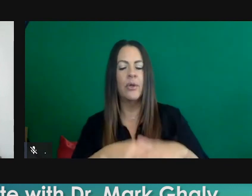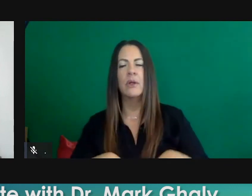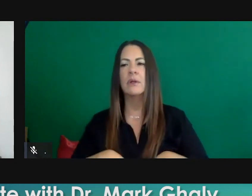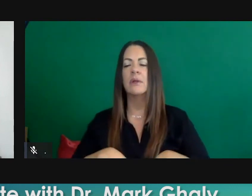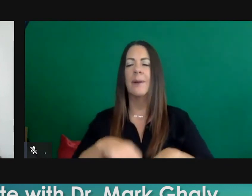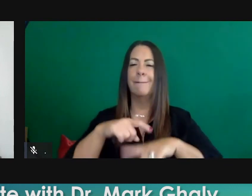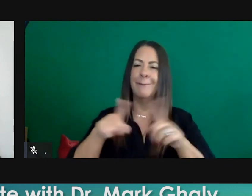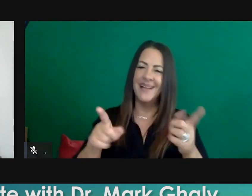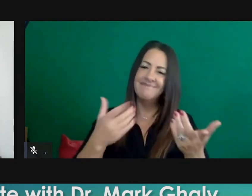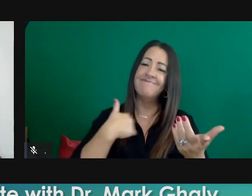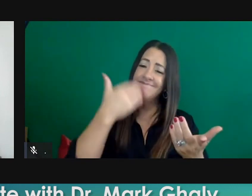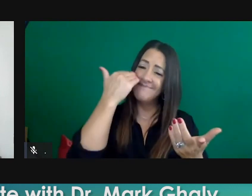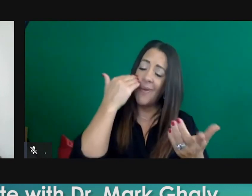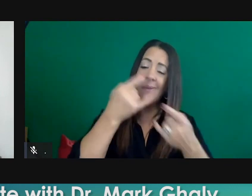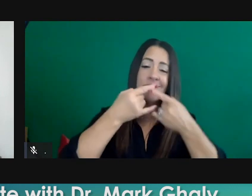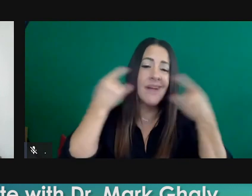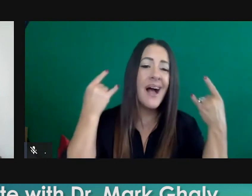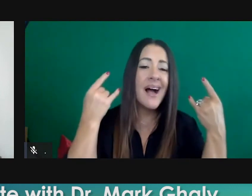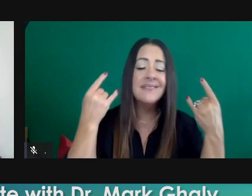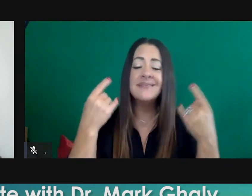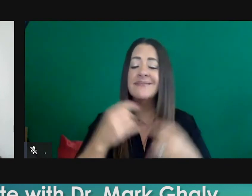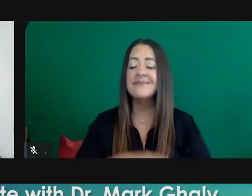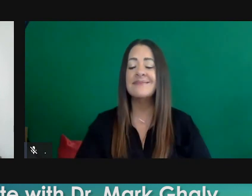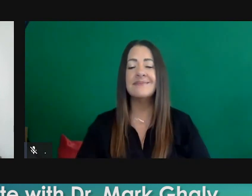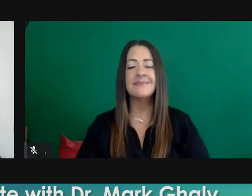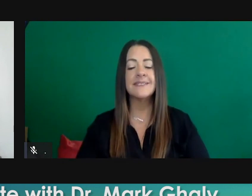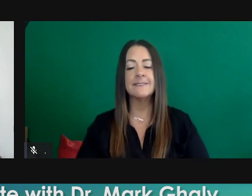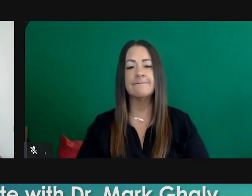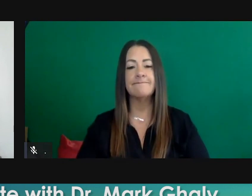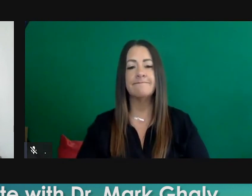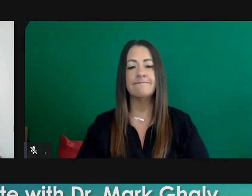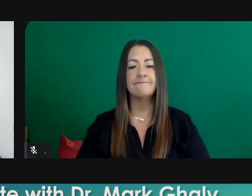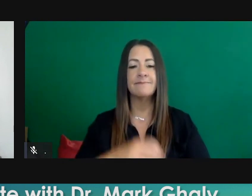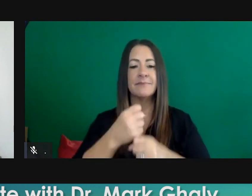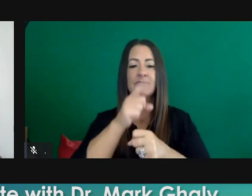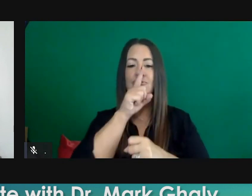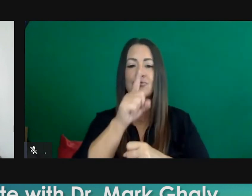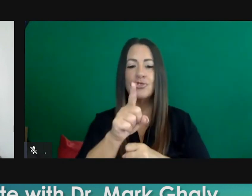So wearing your face covering, making sure